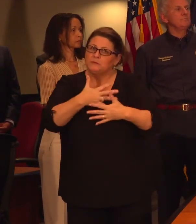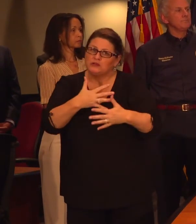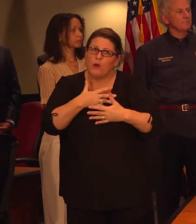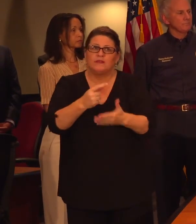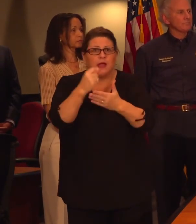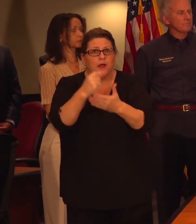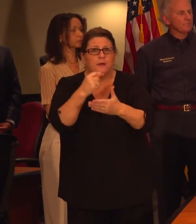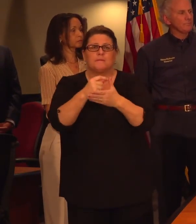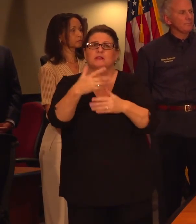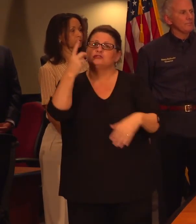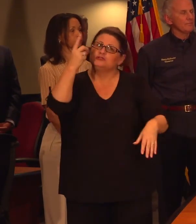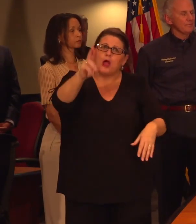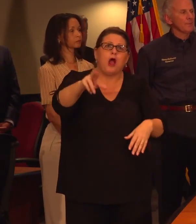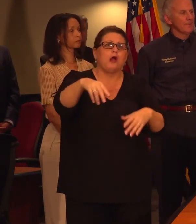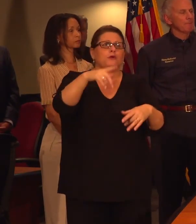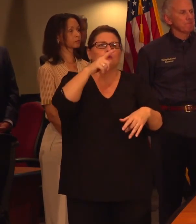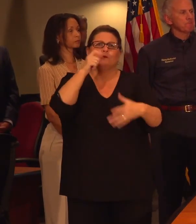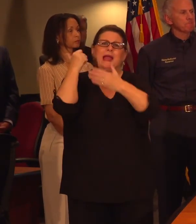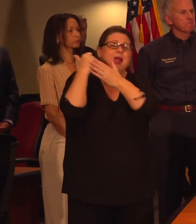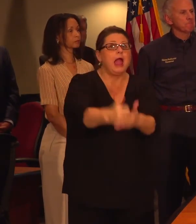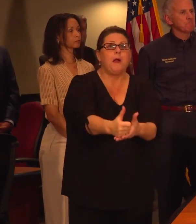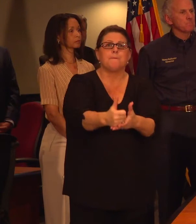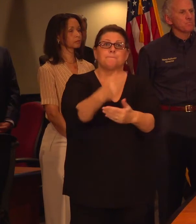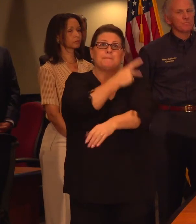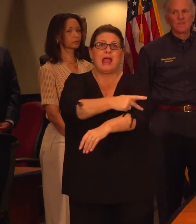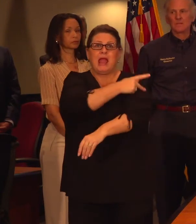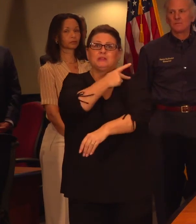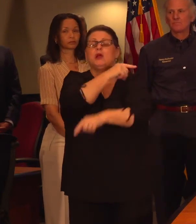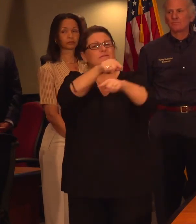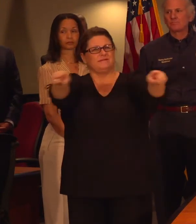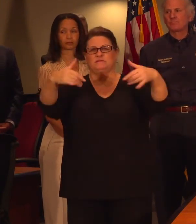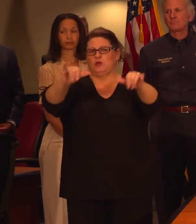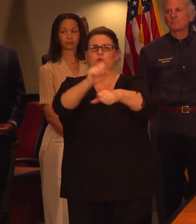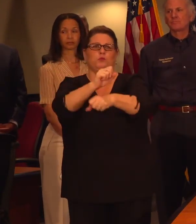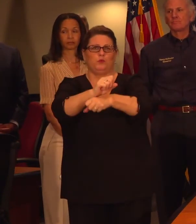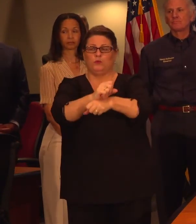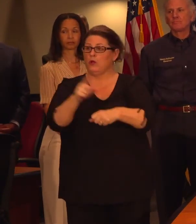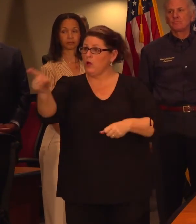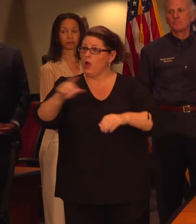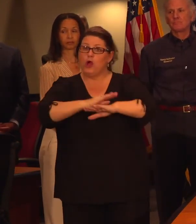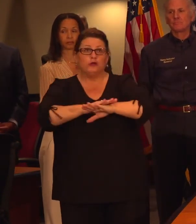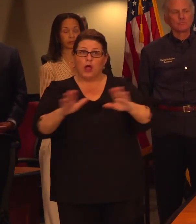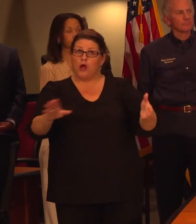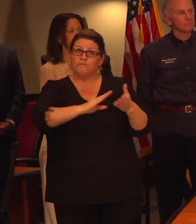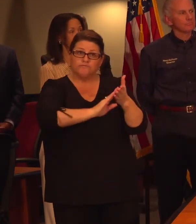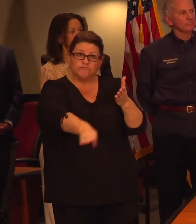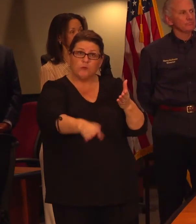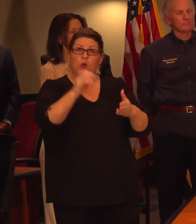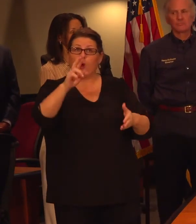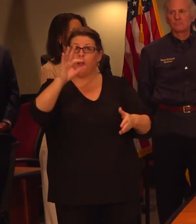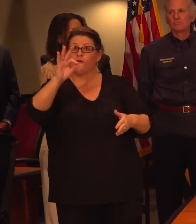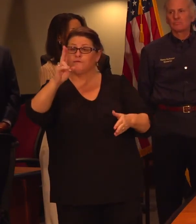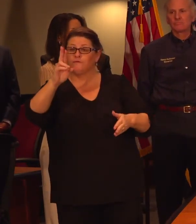that provides direct patient care, including our doctors as well. So those staff members would not be laid off or furloughed? That is